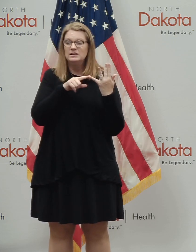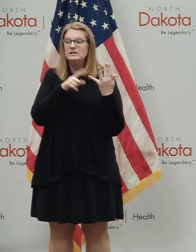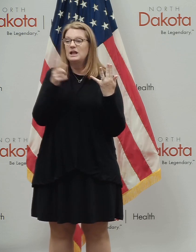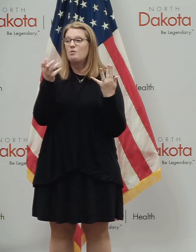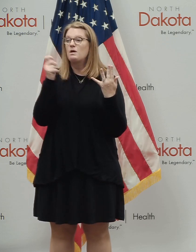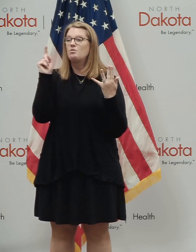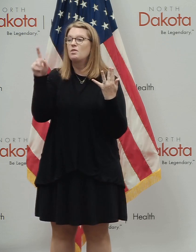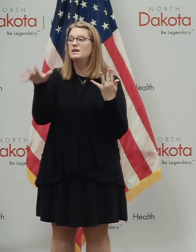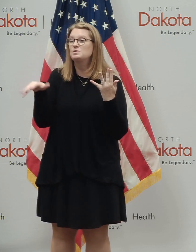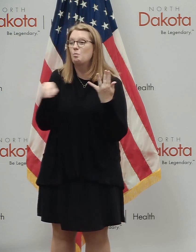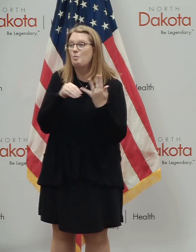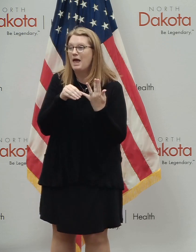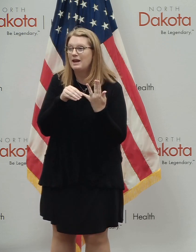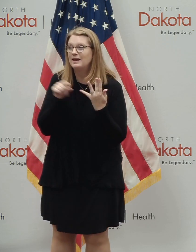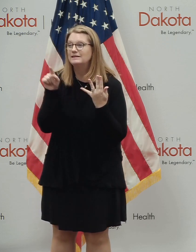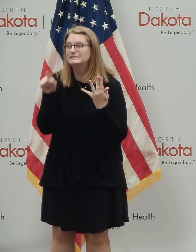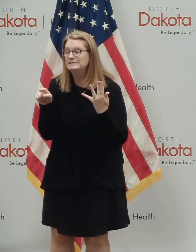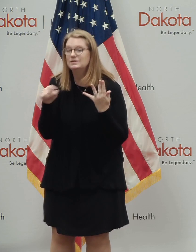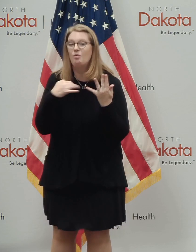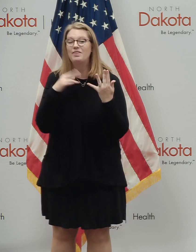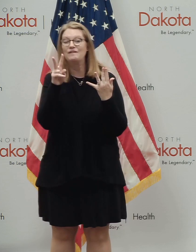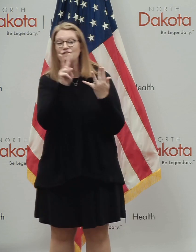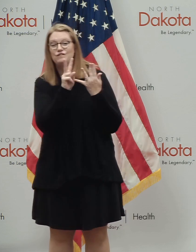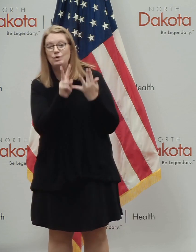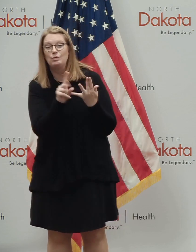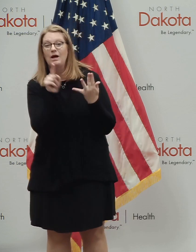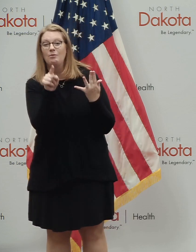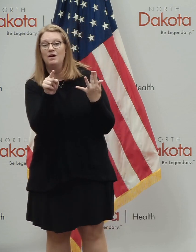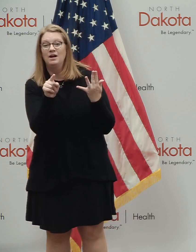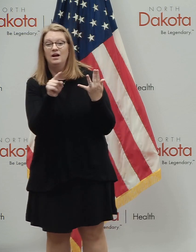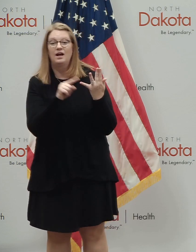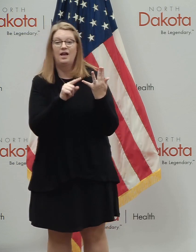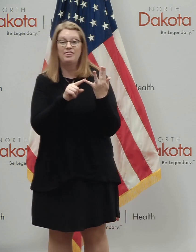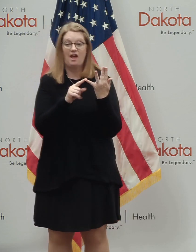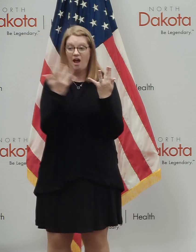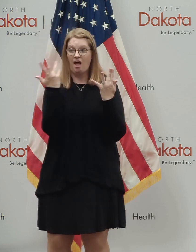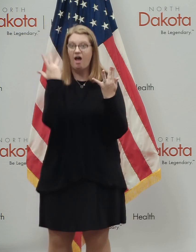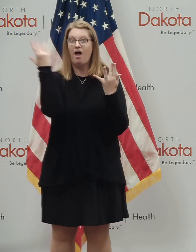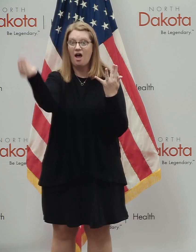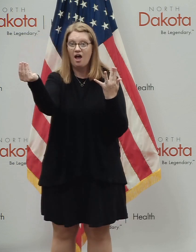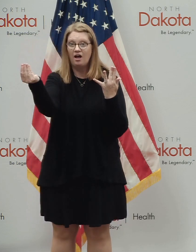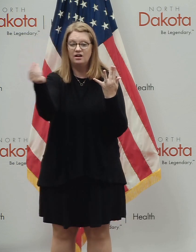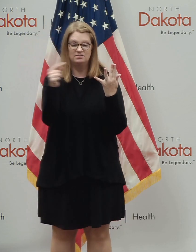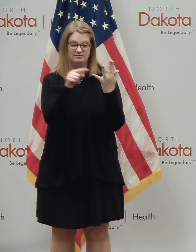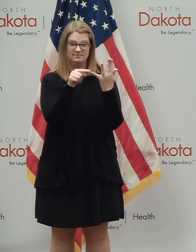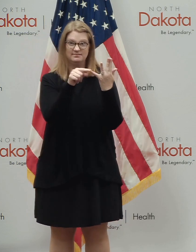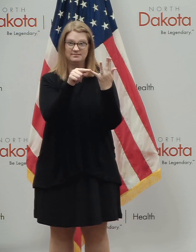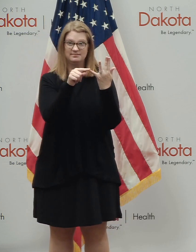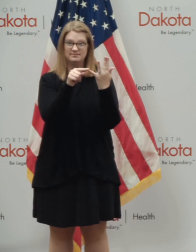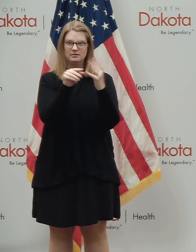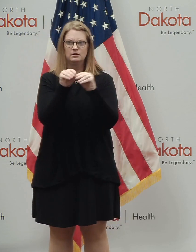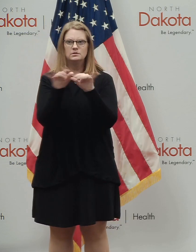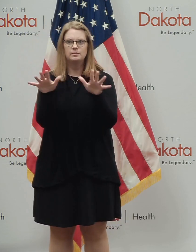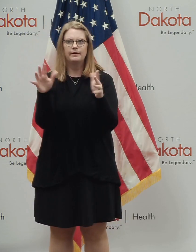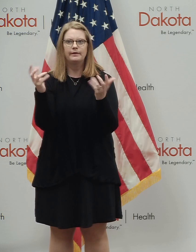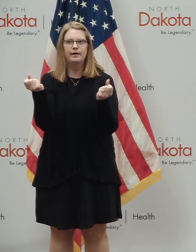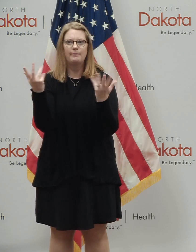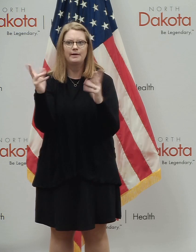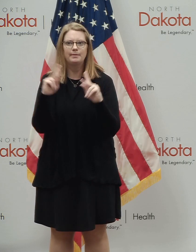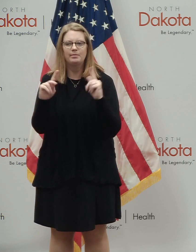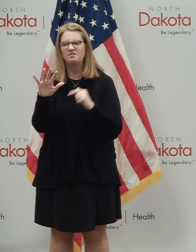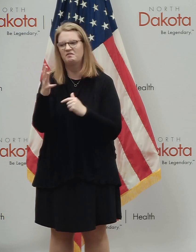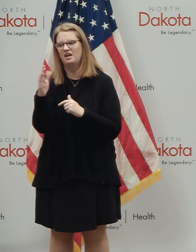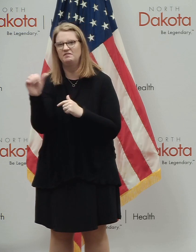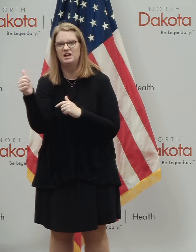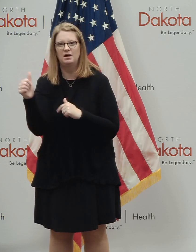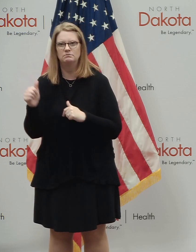wedding, or it's really important for me to go to this funeral, and then you go out, then that person may actually give it to 5 or 10 people. And